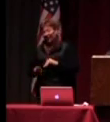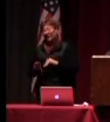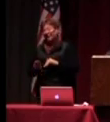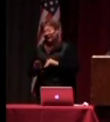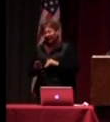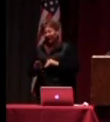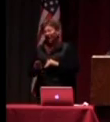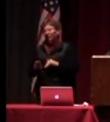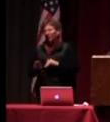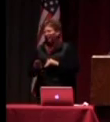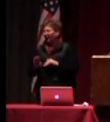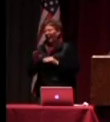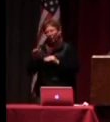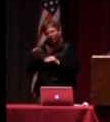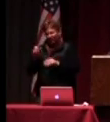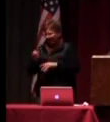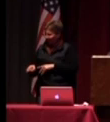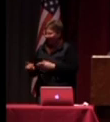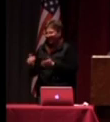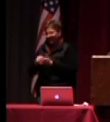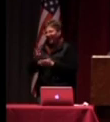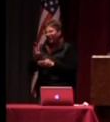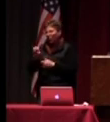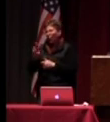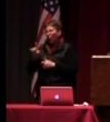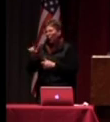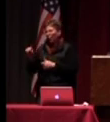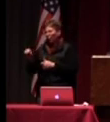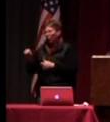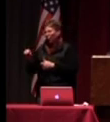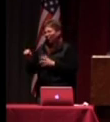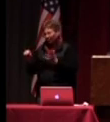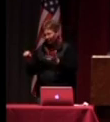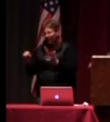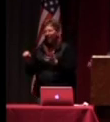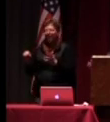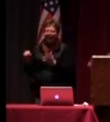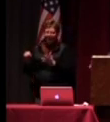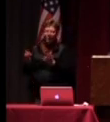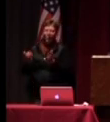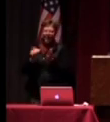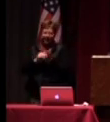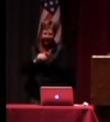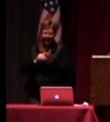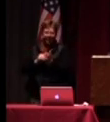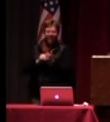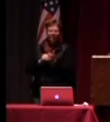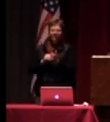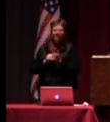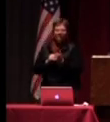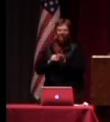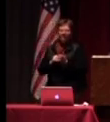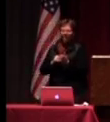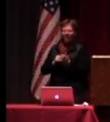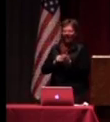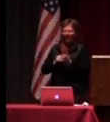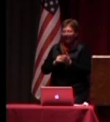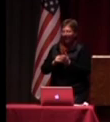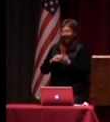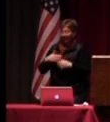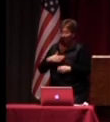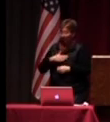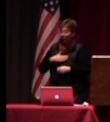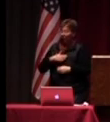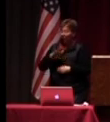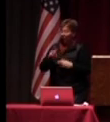Days, but was defeated again at Waterloo. So let me again come back to what I've tried to make the main argument of this lecture.